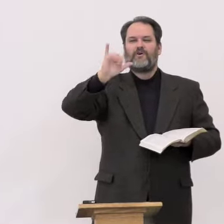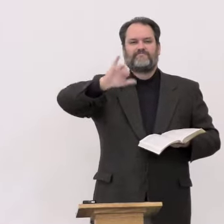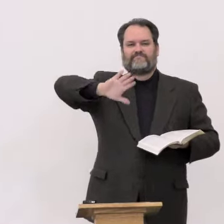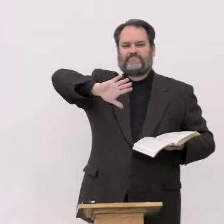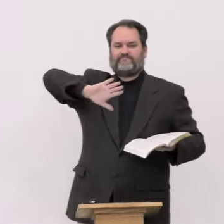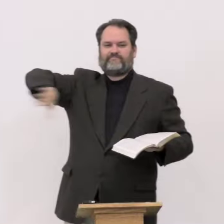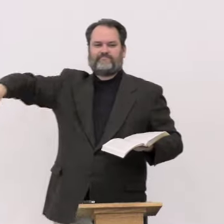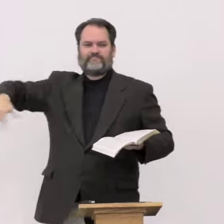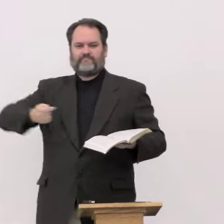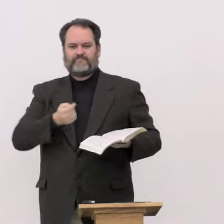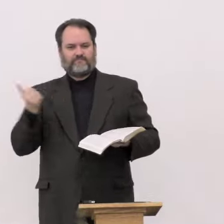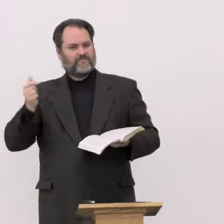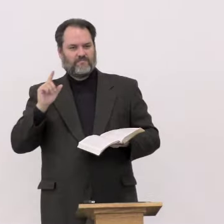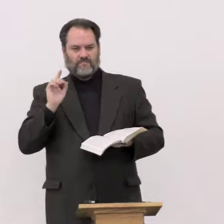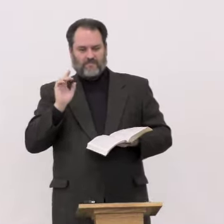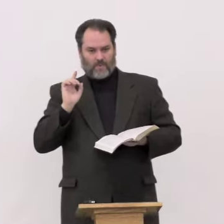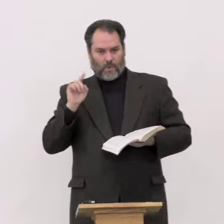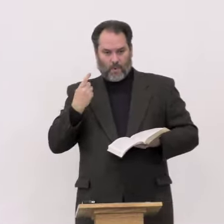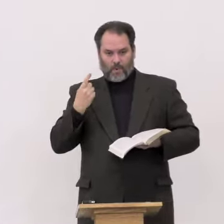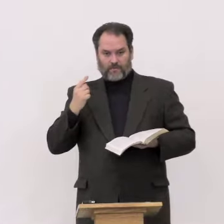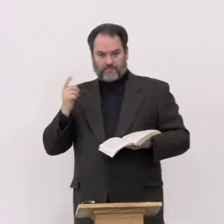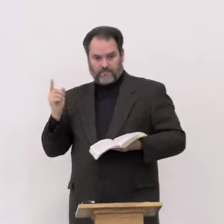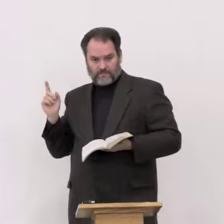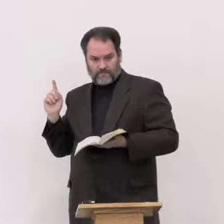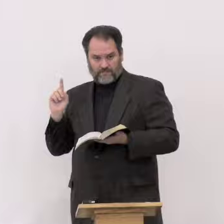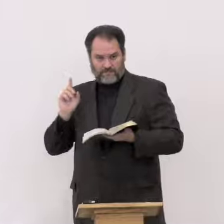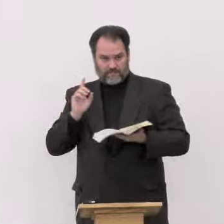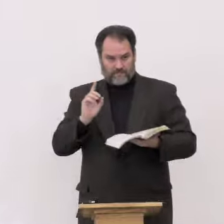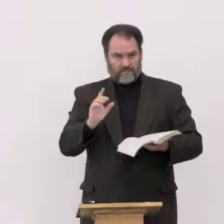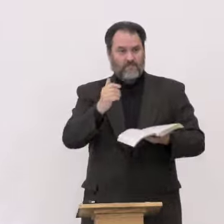people who do that, that take away